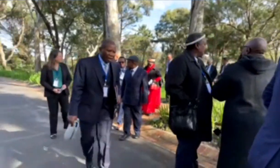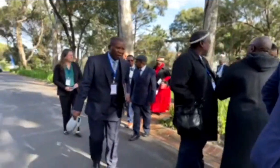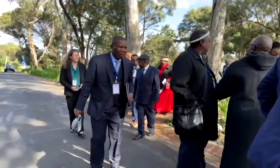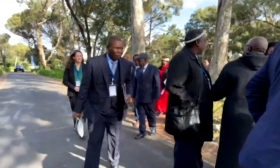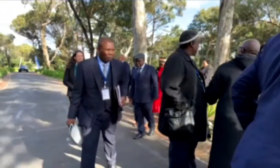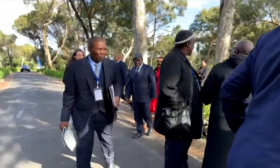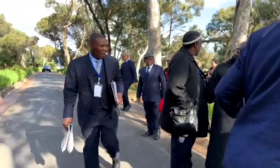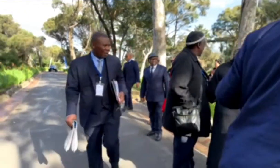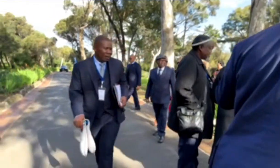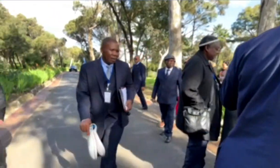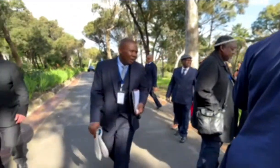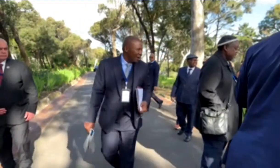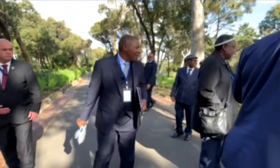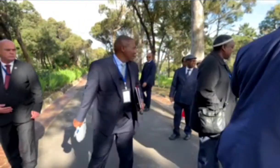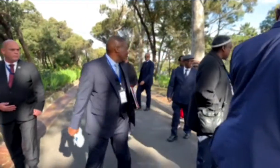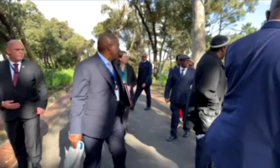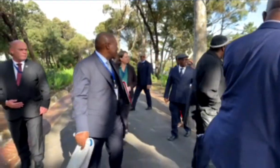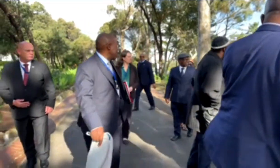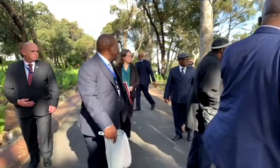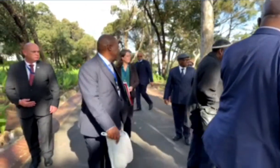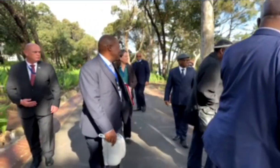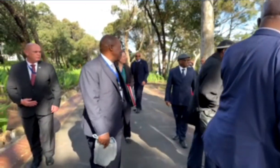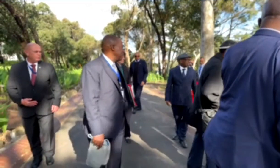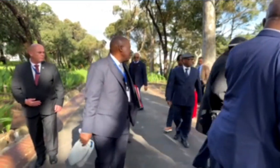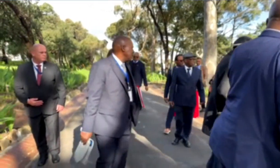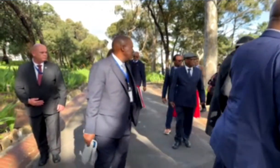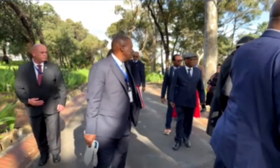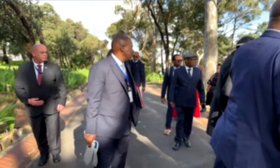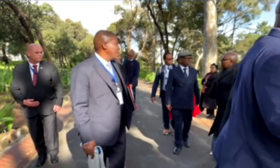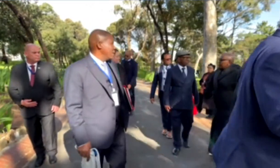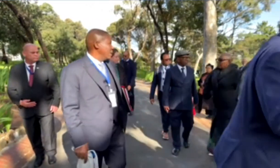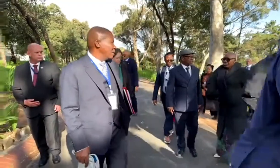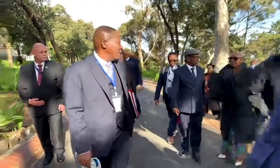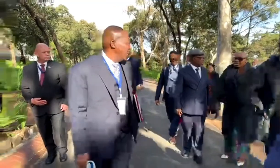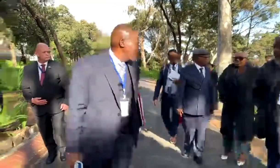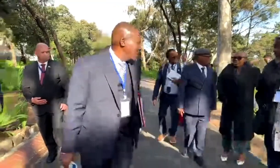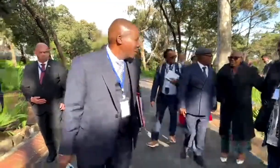My crash, the robot yakhe abantwana